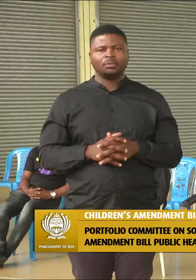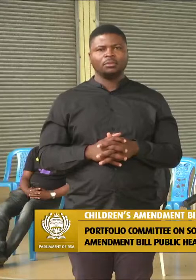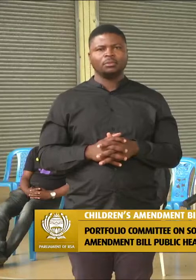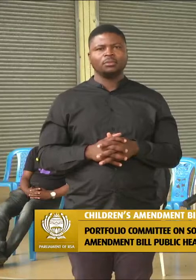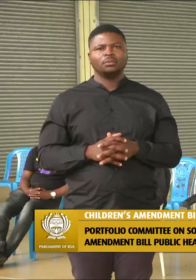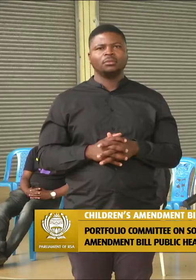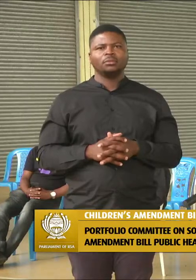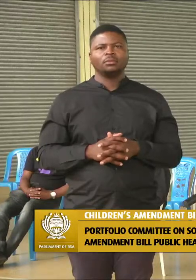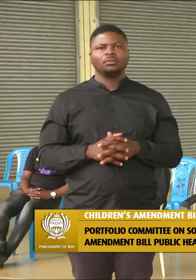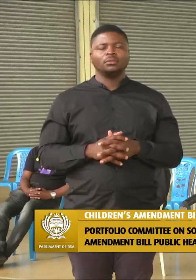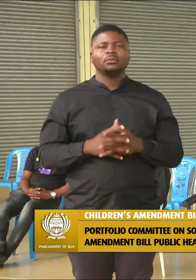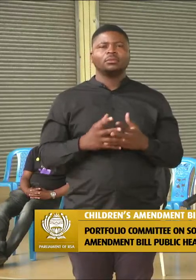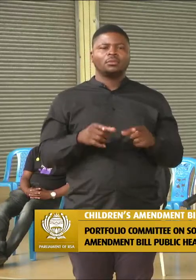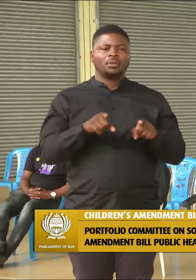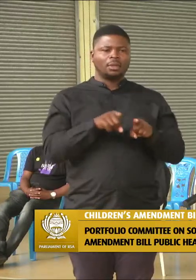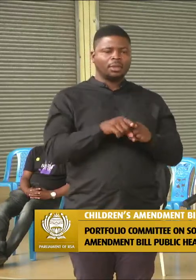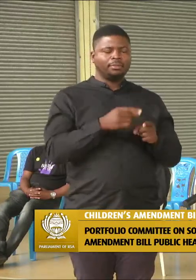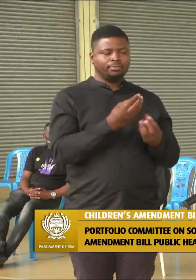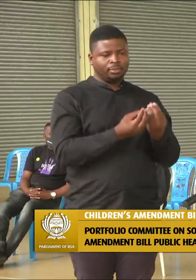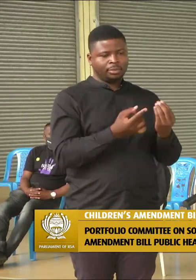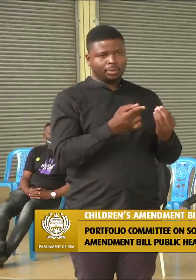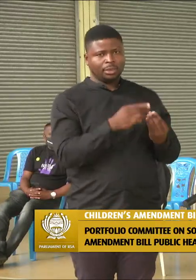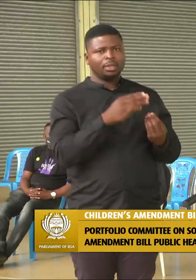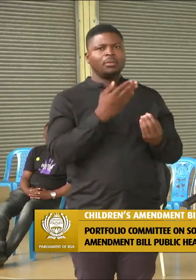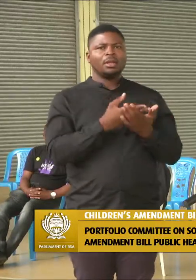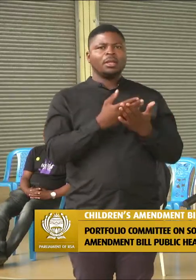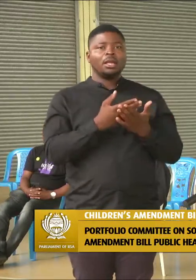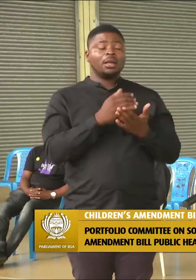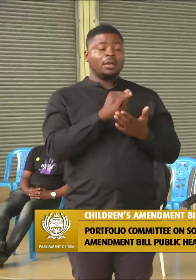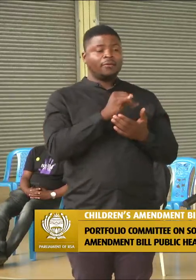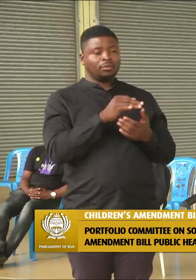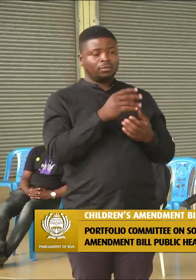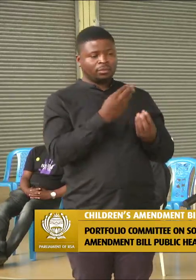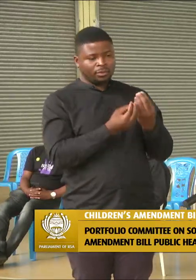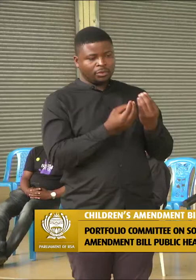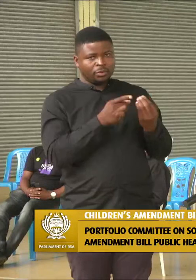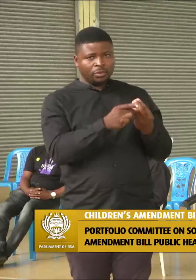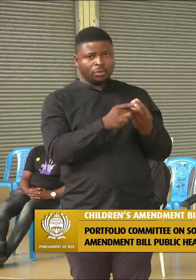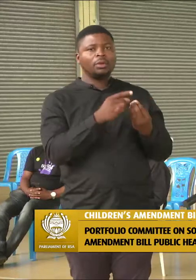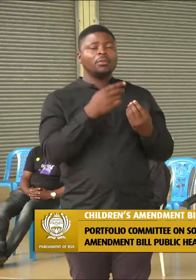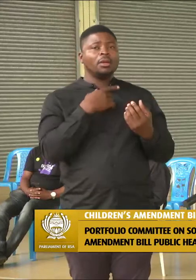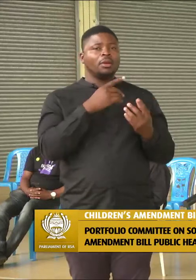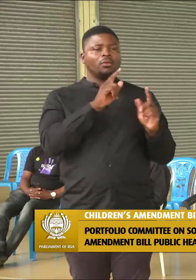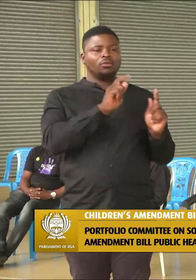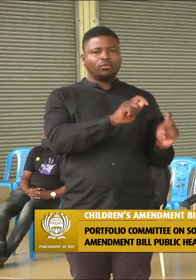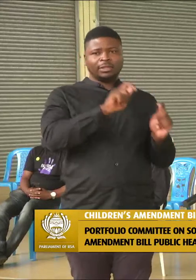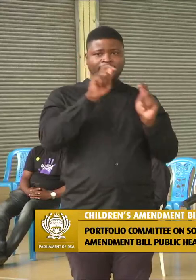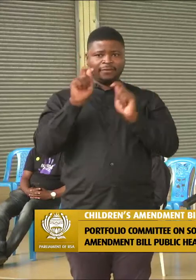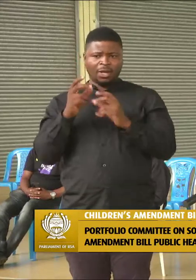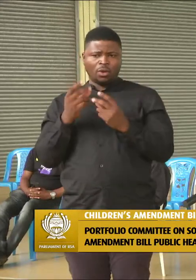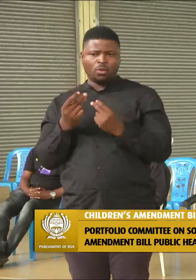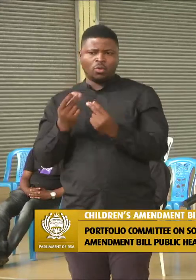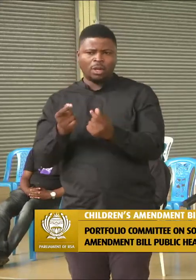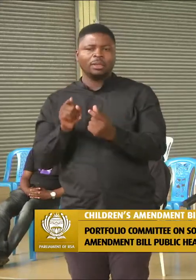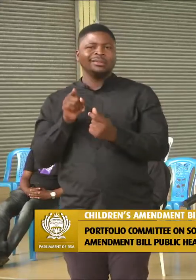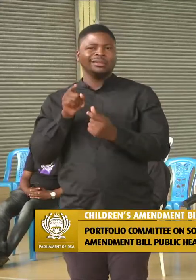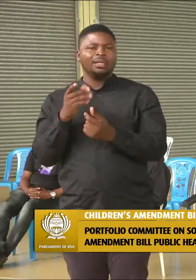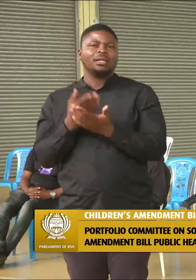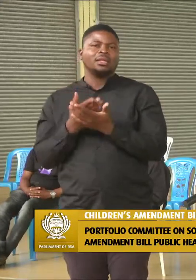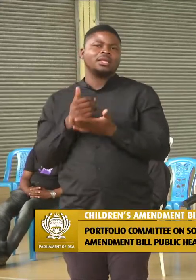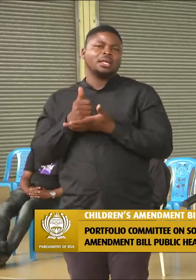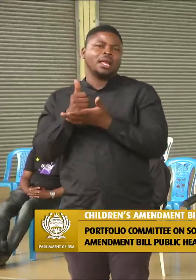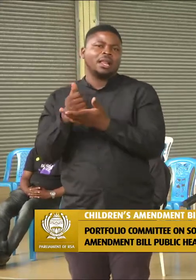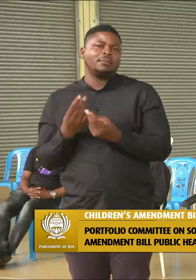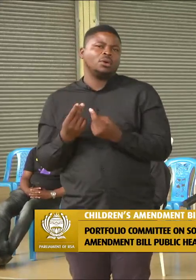ukusizakala ngokusheshsha mangabe be refer ngokusheshsha. If those children are referred quickly, they will then